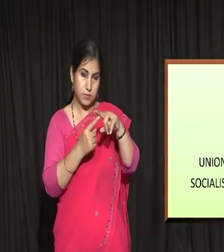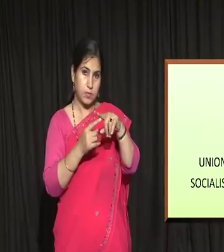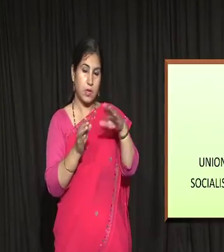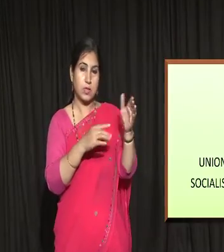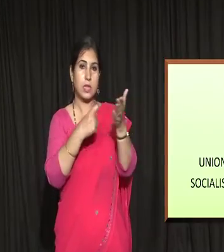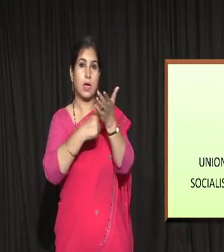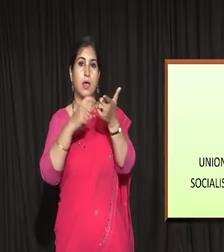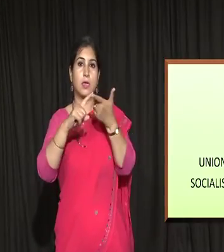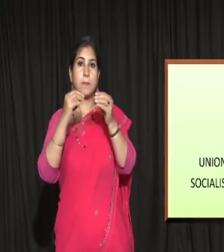Republics.